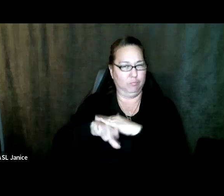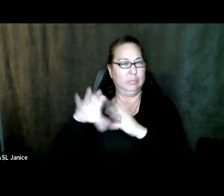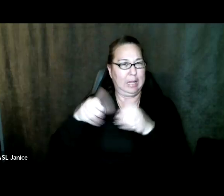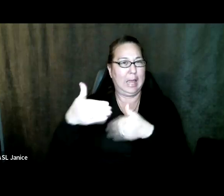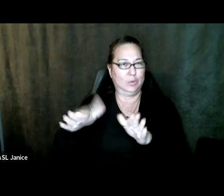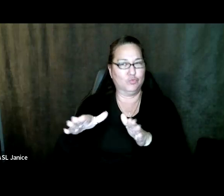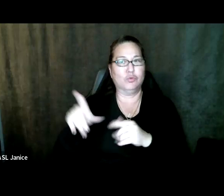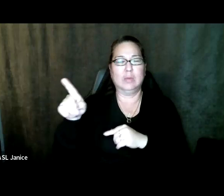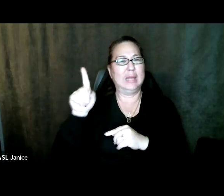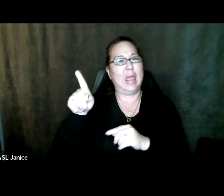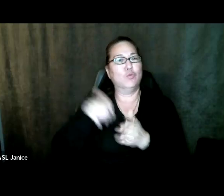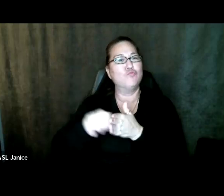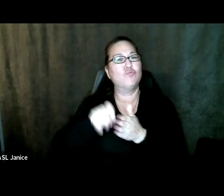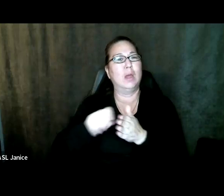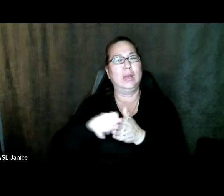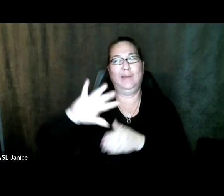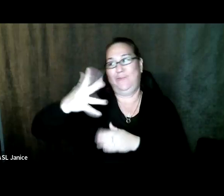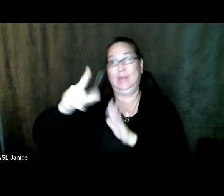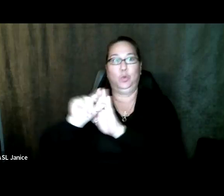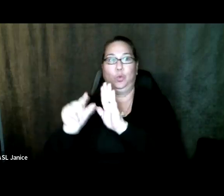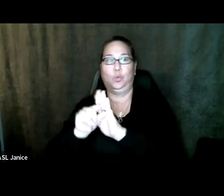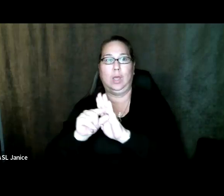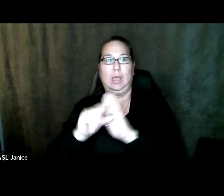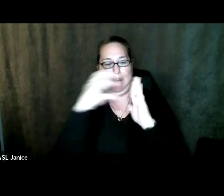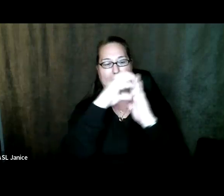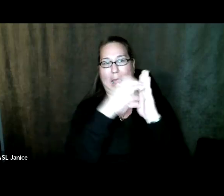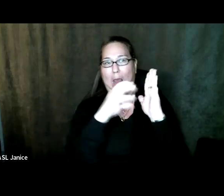essay in a 5th grade. It's part of the curriculum.